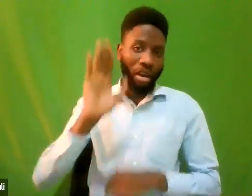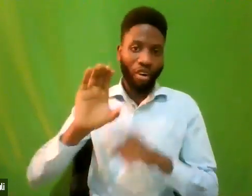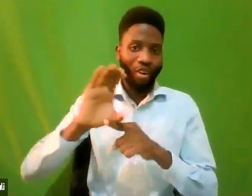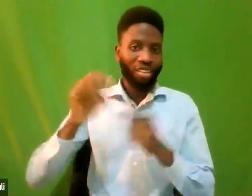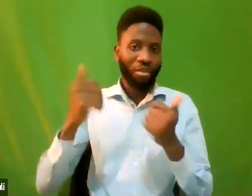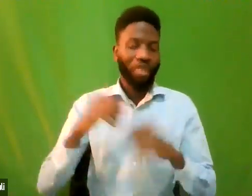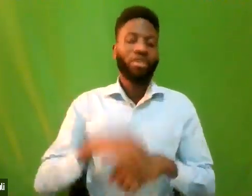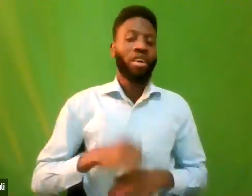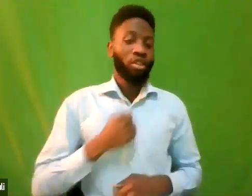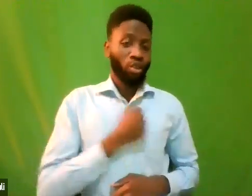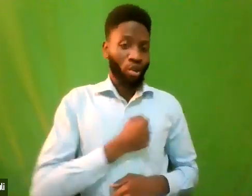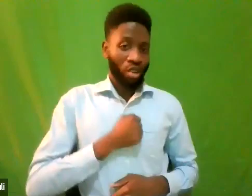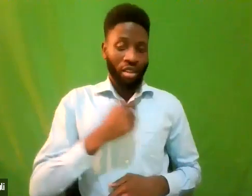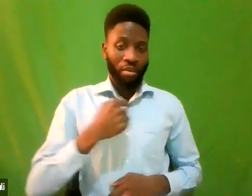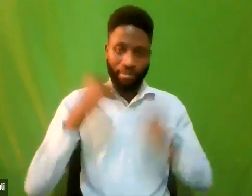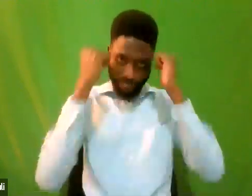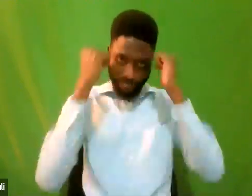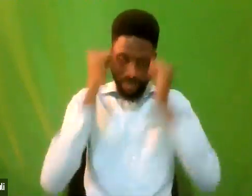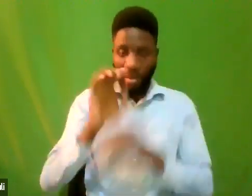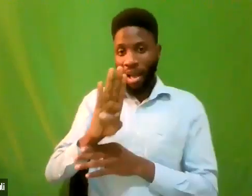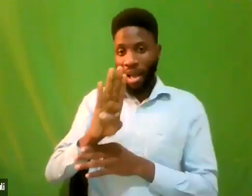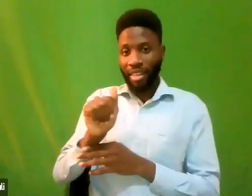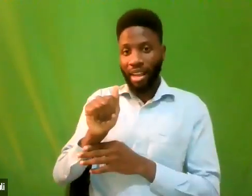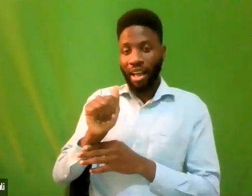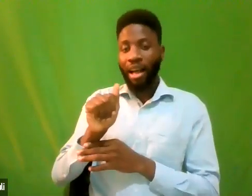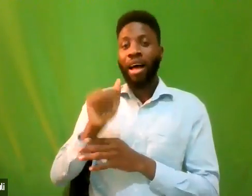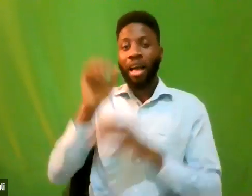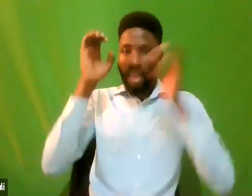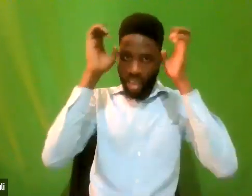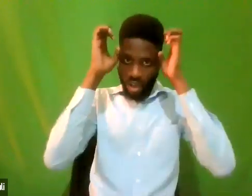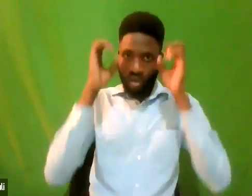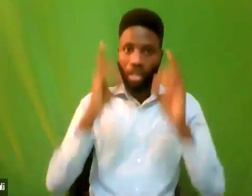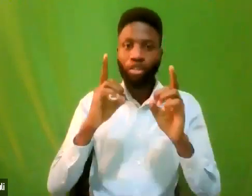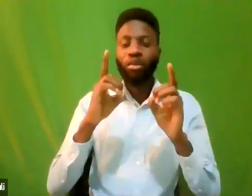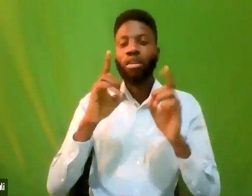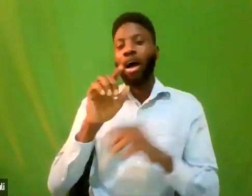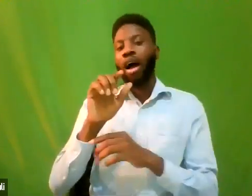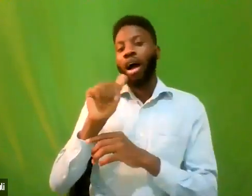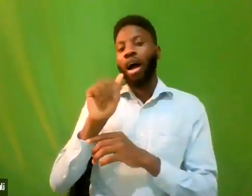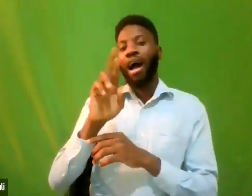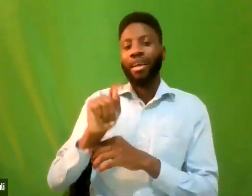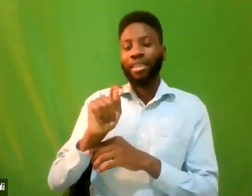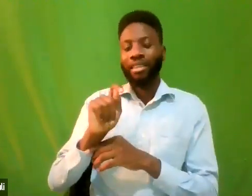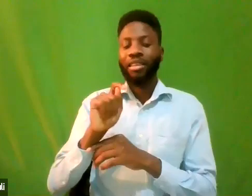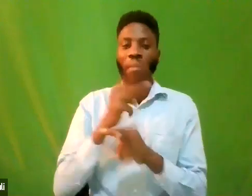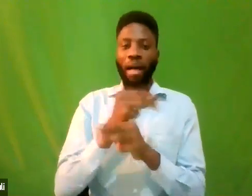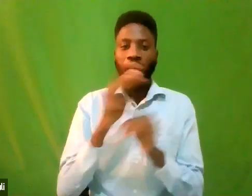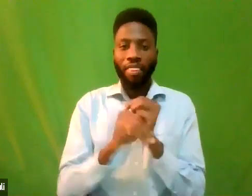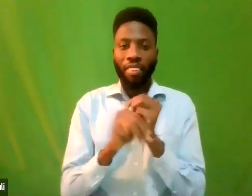Sorry, I'm pursuing Bachelor of Education Arts, All right. Mathematics and Business Studies. Mathematics and